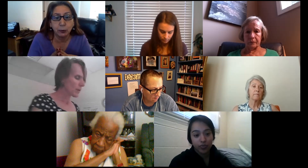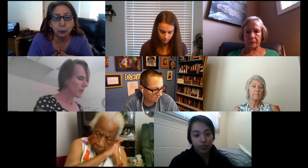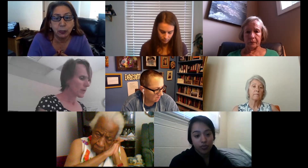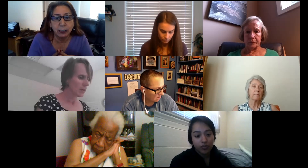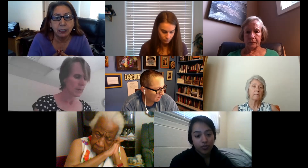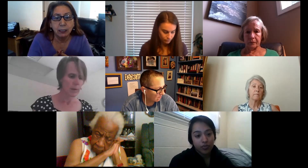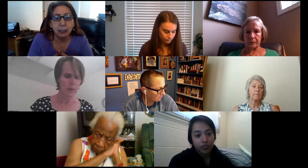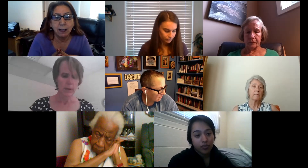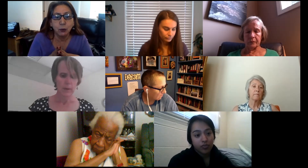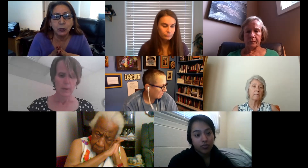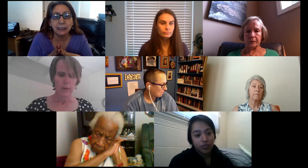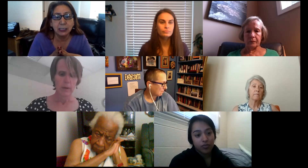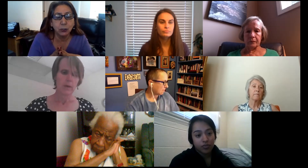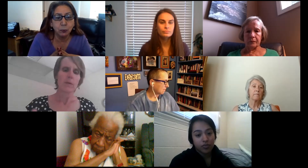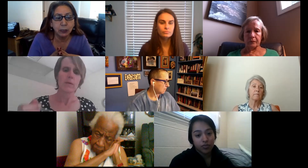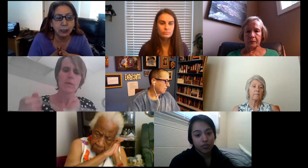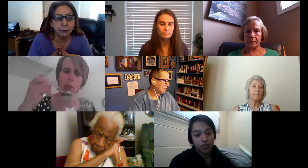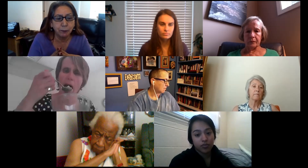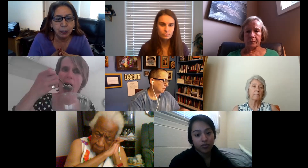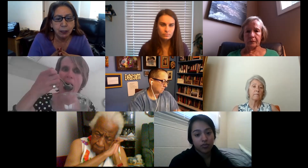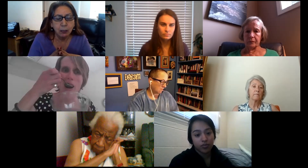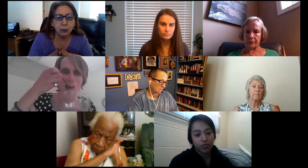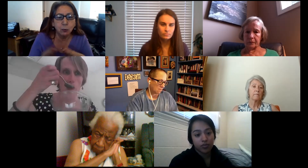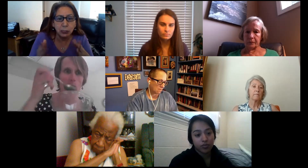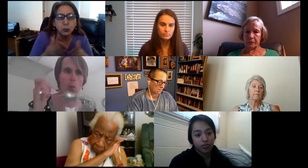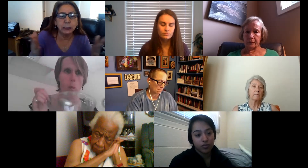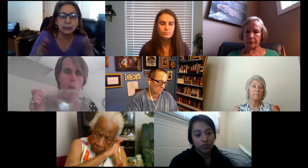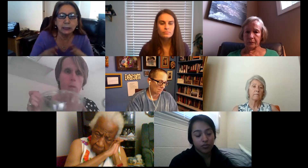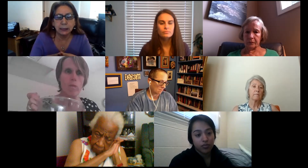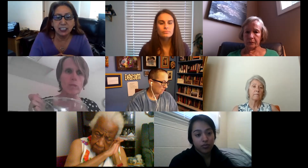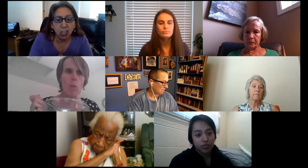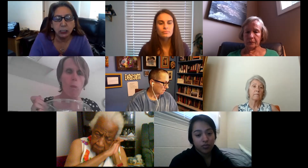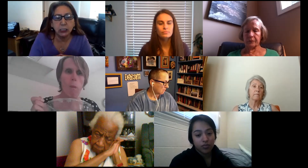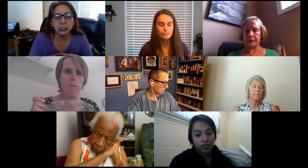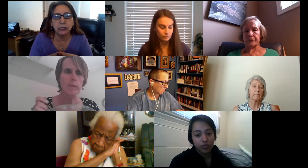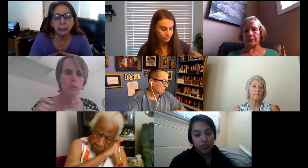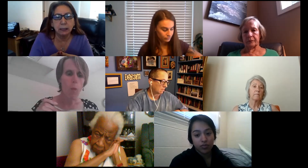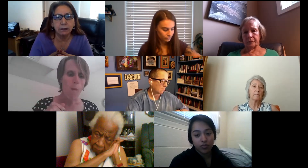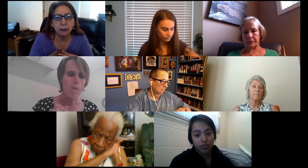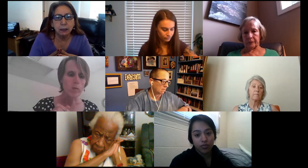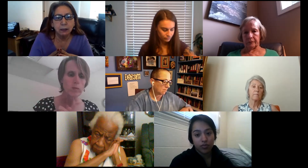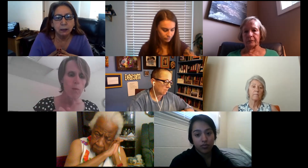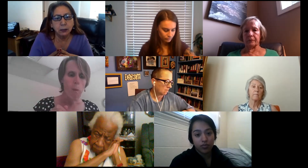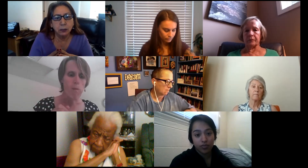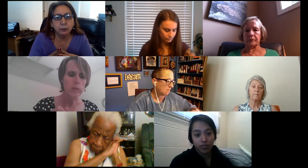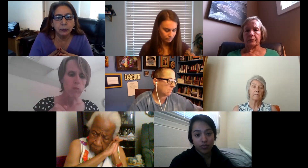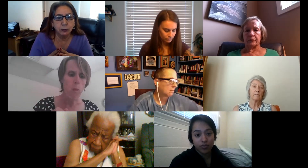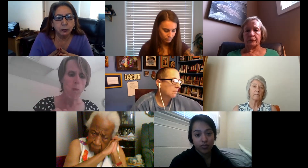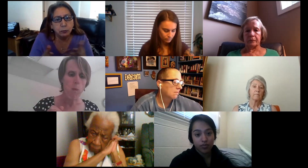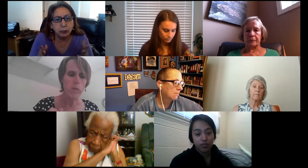no more. After we assist her with the resources and technology and stuff. So